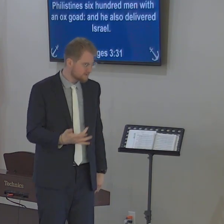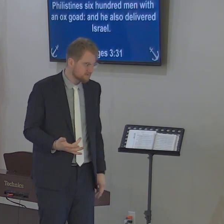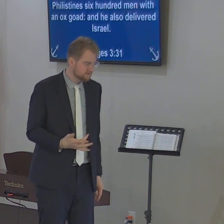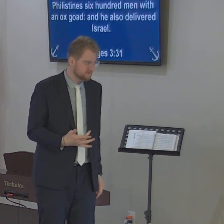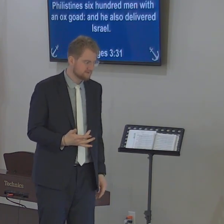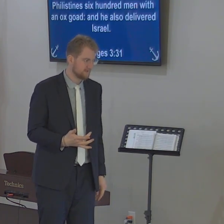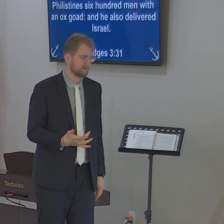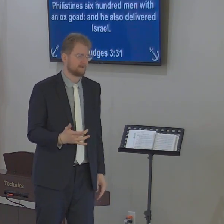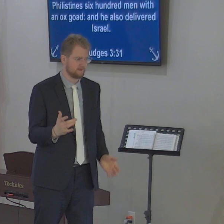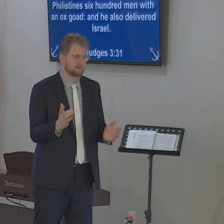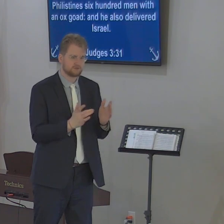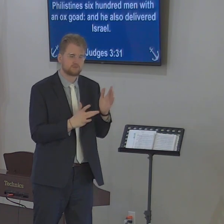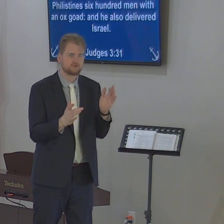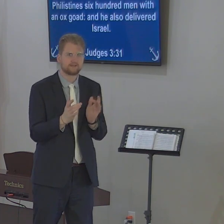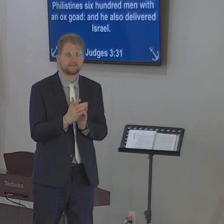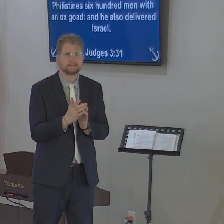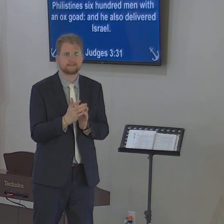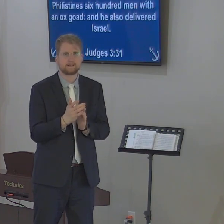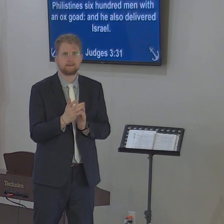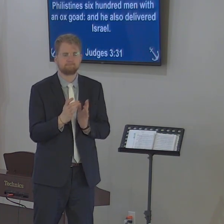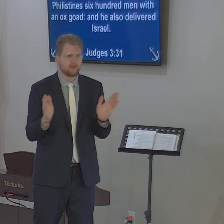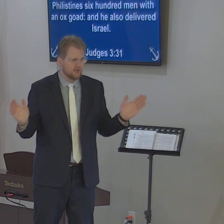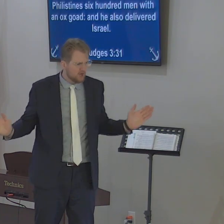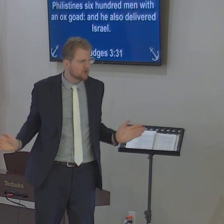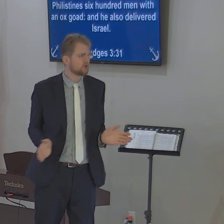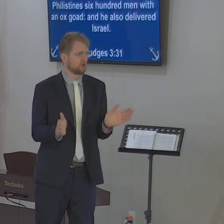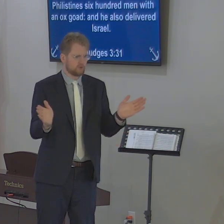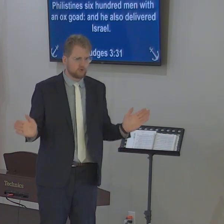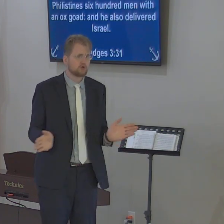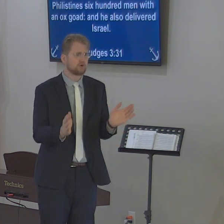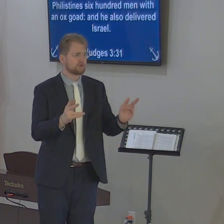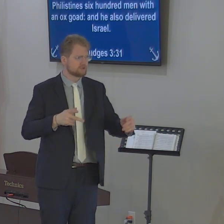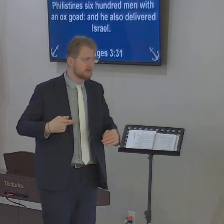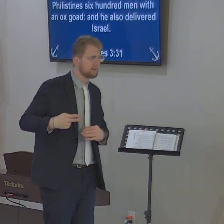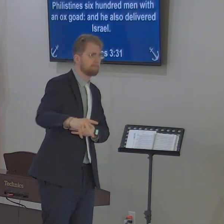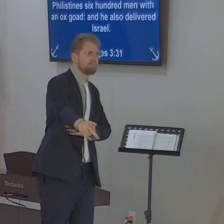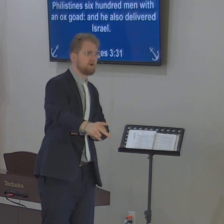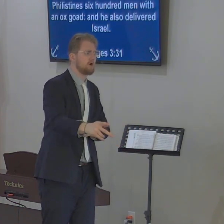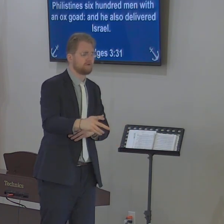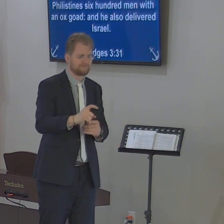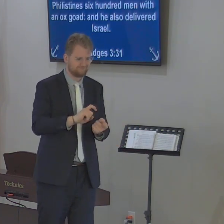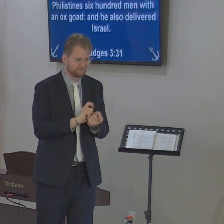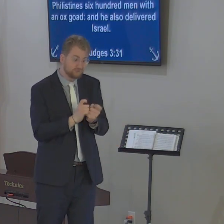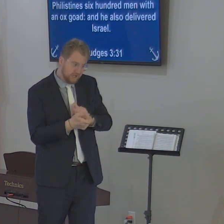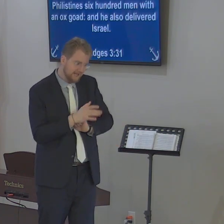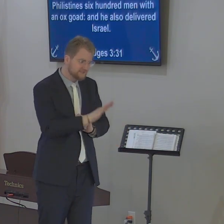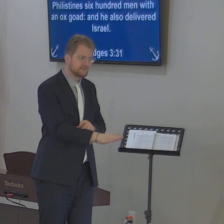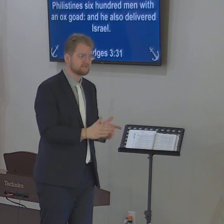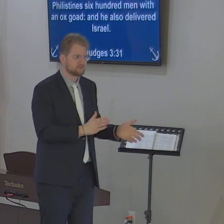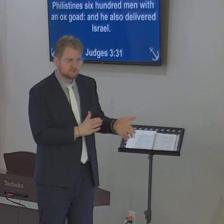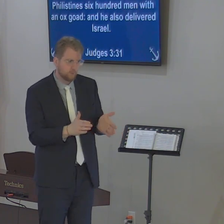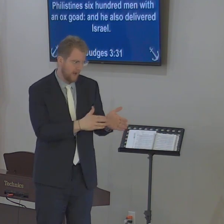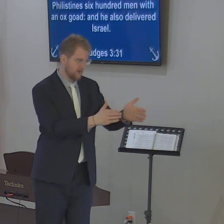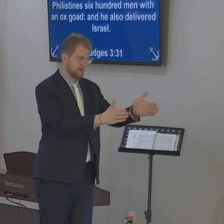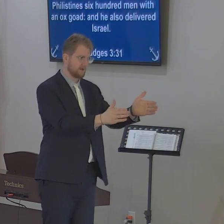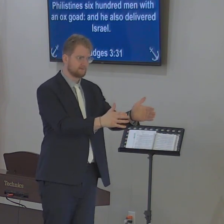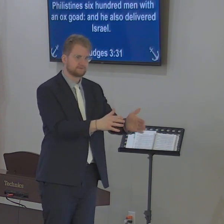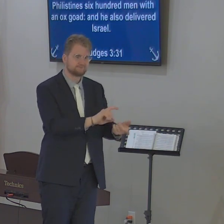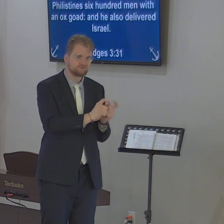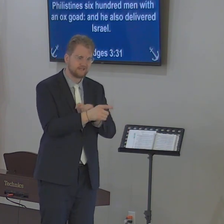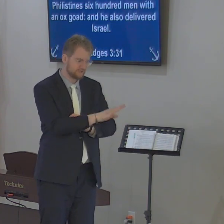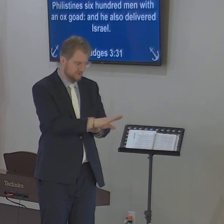So Jesus had been kind of encouraging Paul along the way to change his direction, to change his